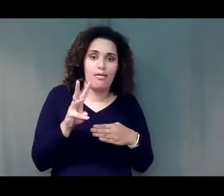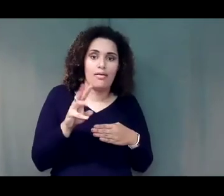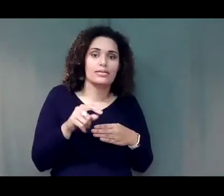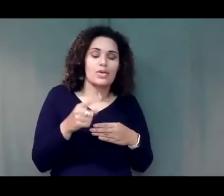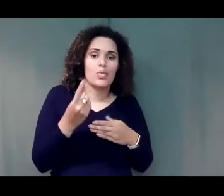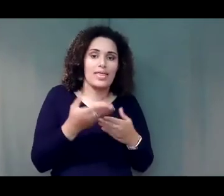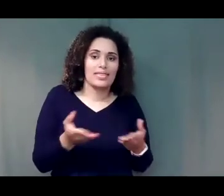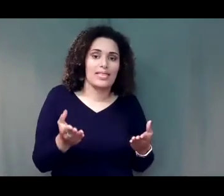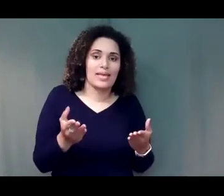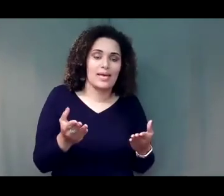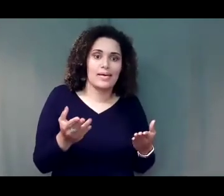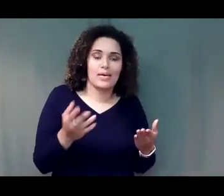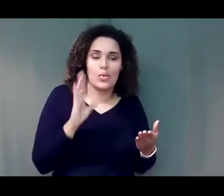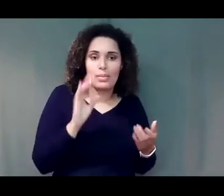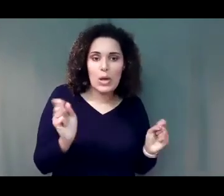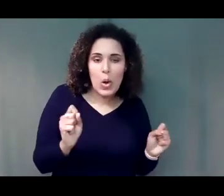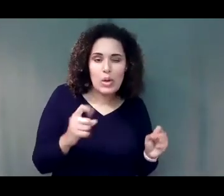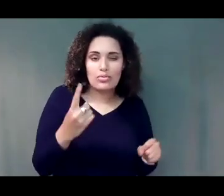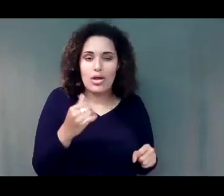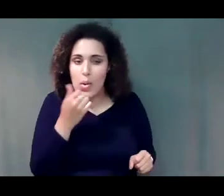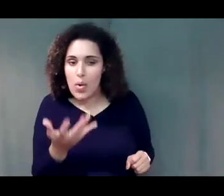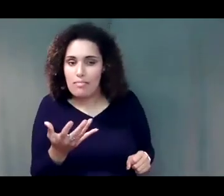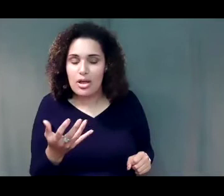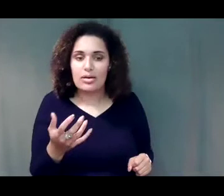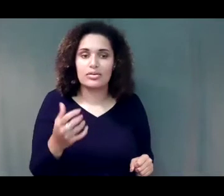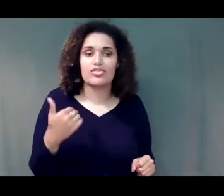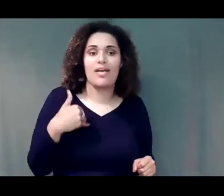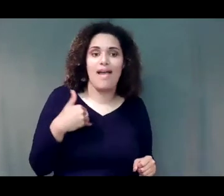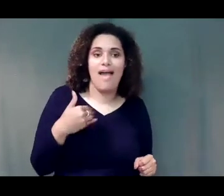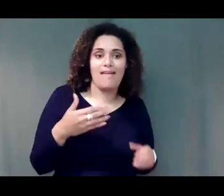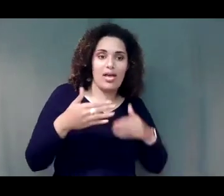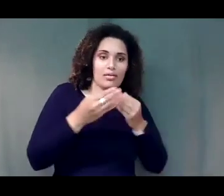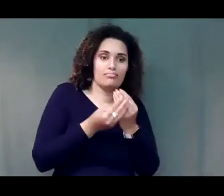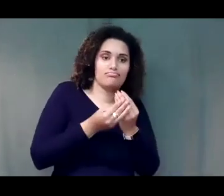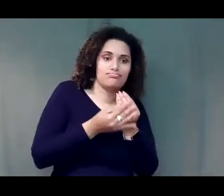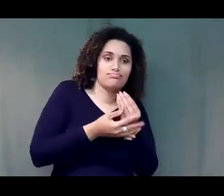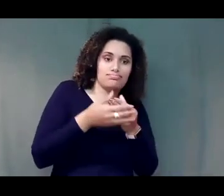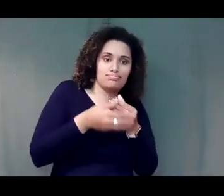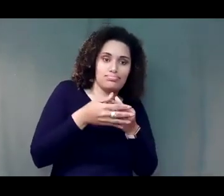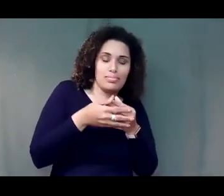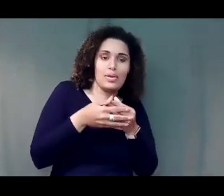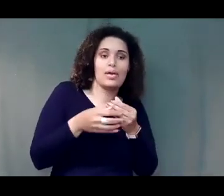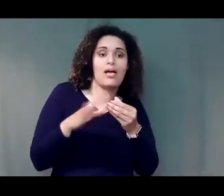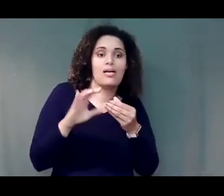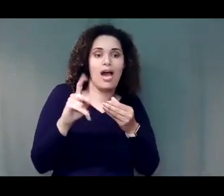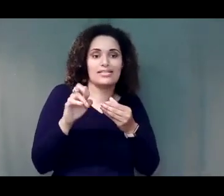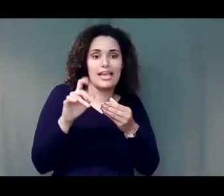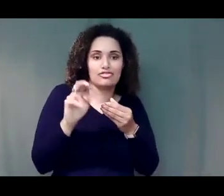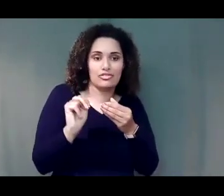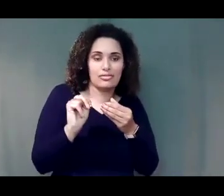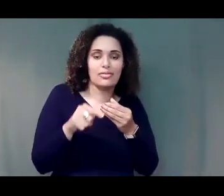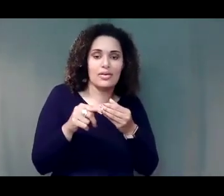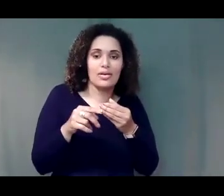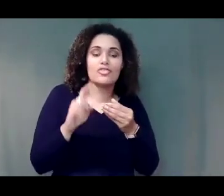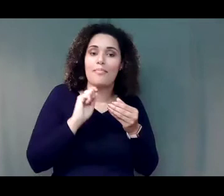thing cold and one thing a little bit warmer, and so you get condensation on the cold thing, and you will get condensation on a piece of